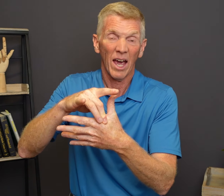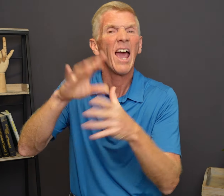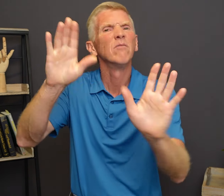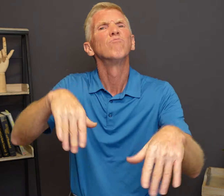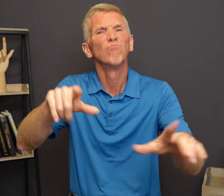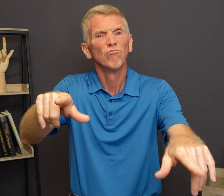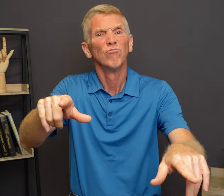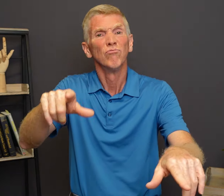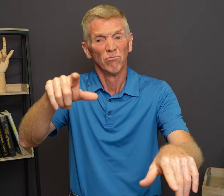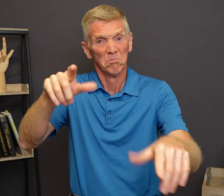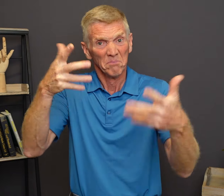hey.